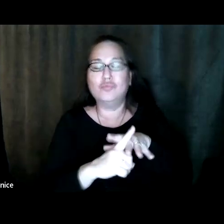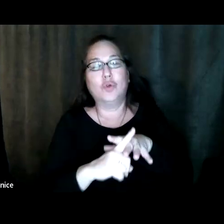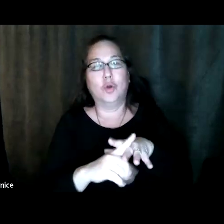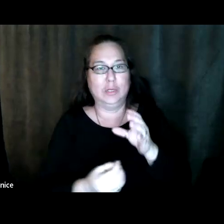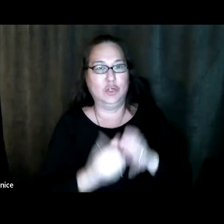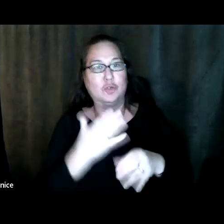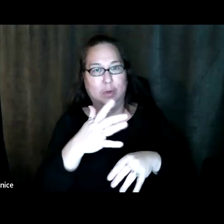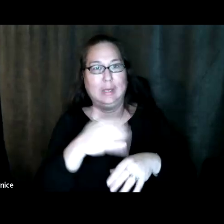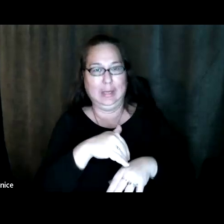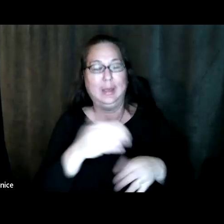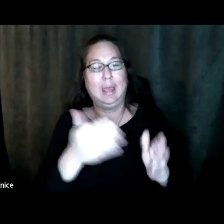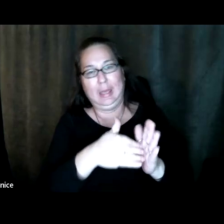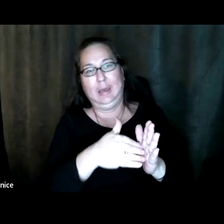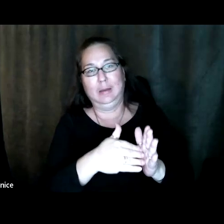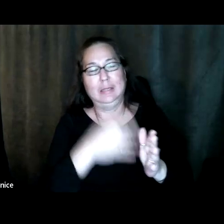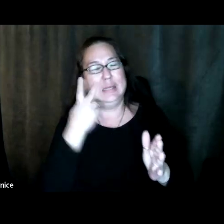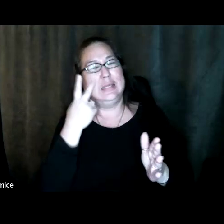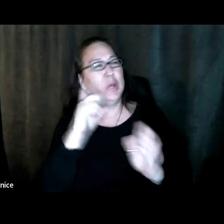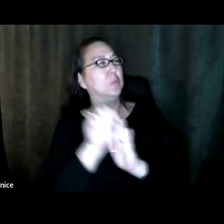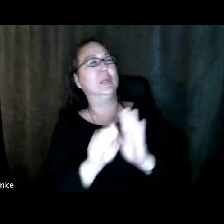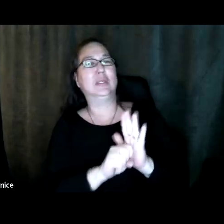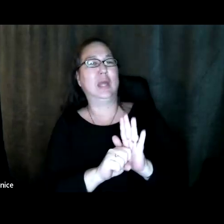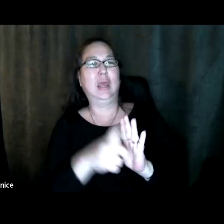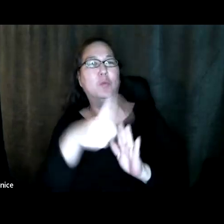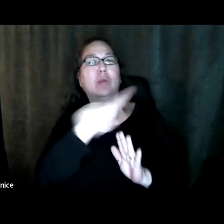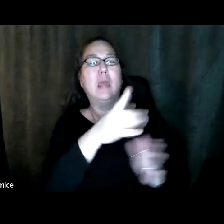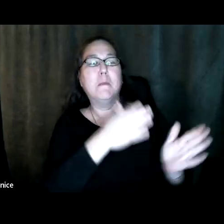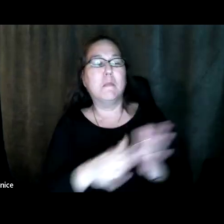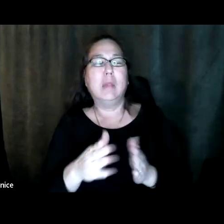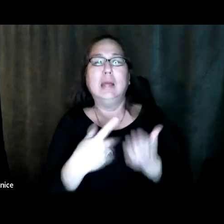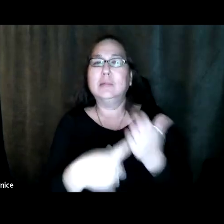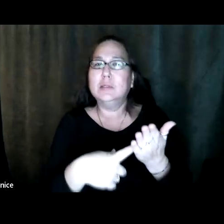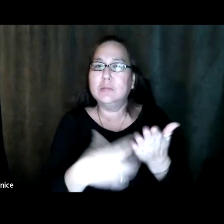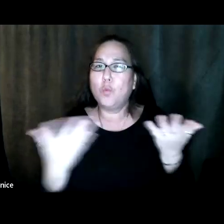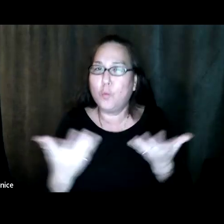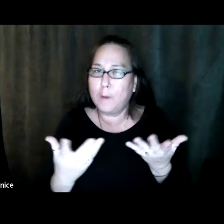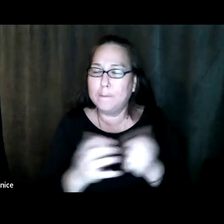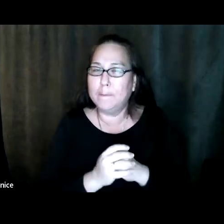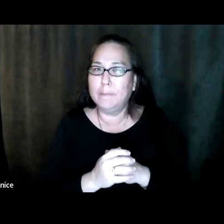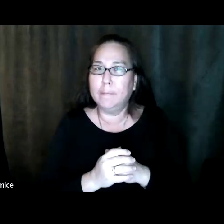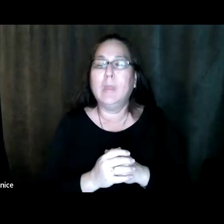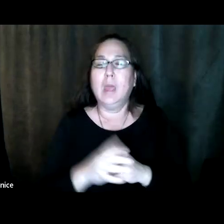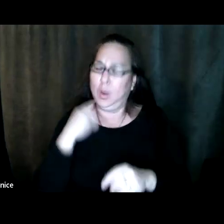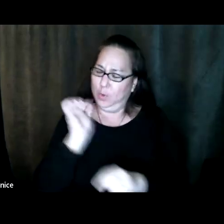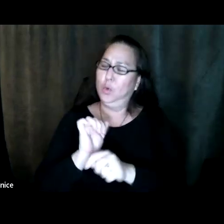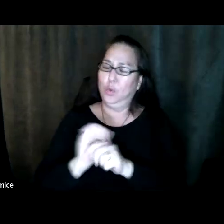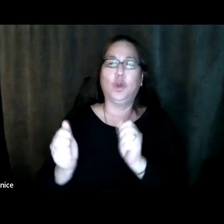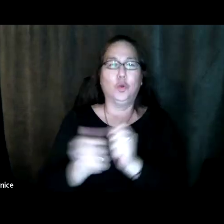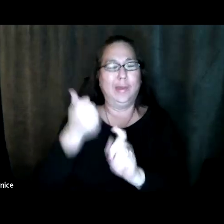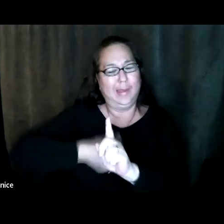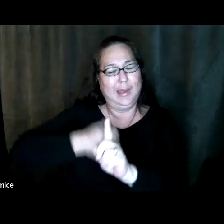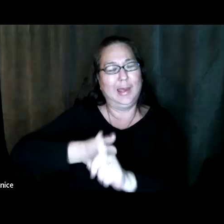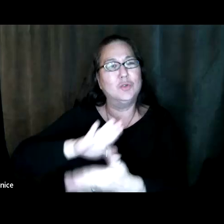when we've seen what the state is going to kind of talk about to this, when we've continue to work with the schools to sort of see how